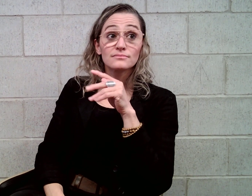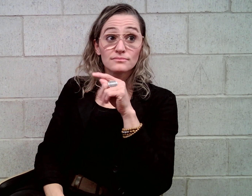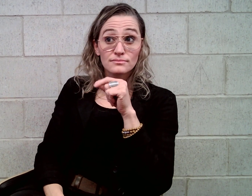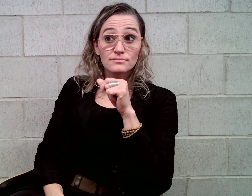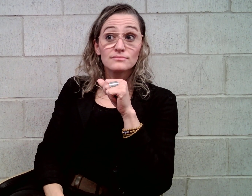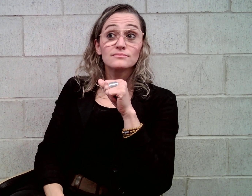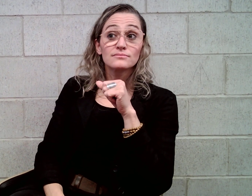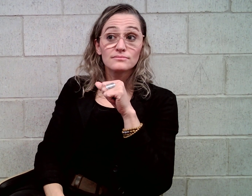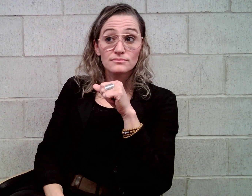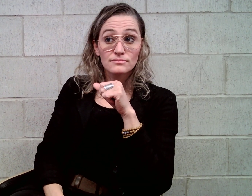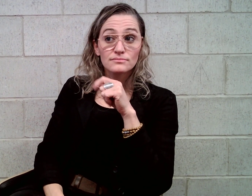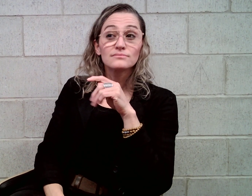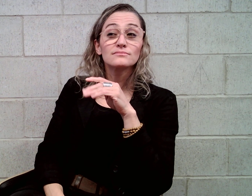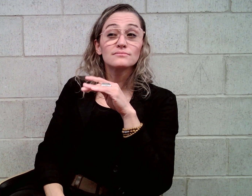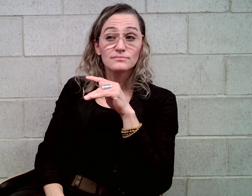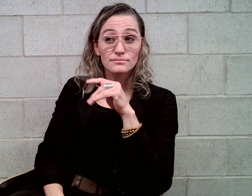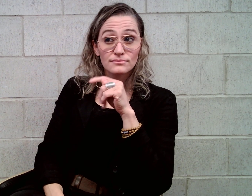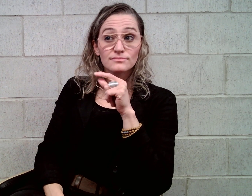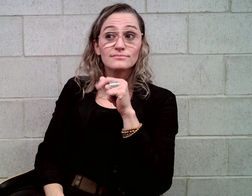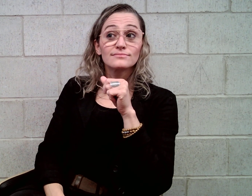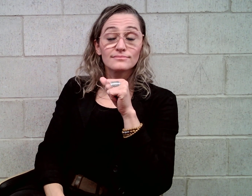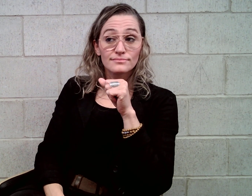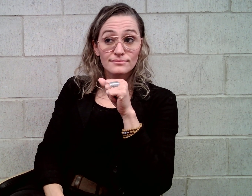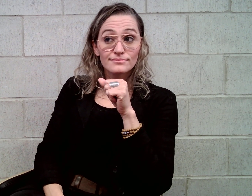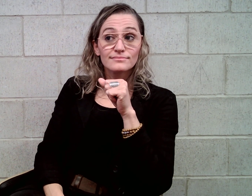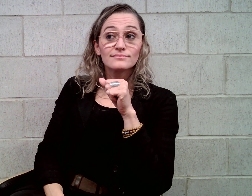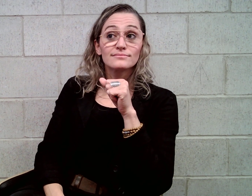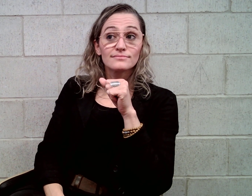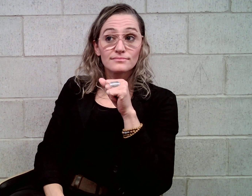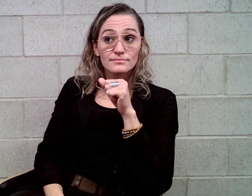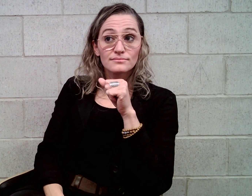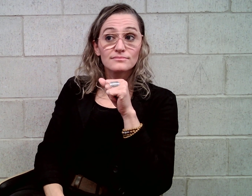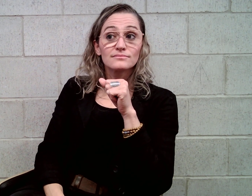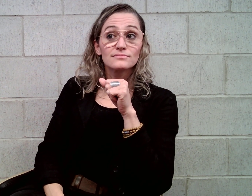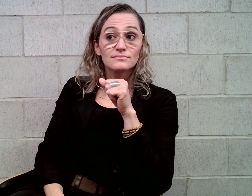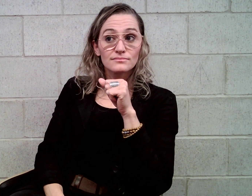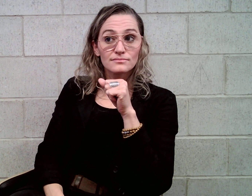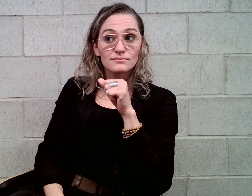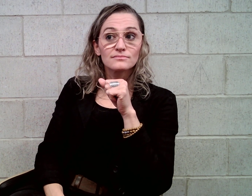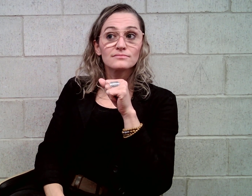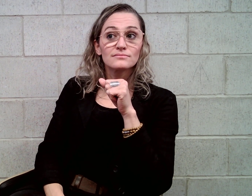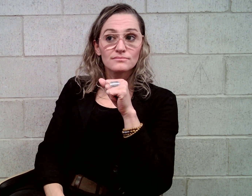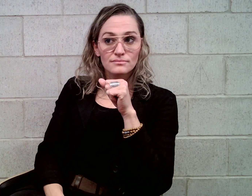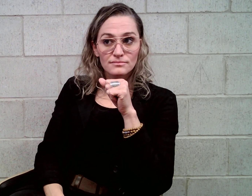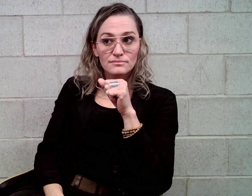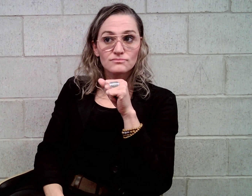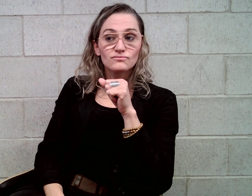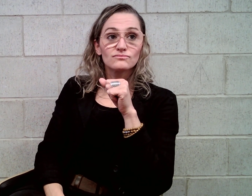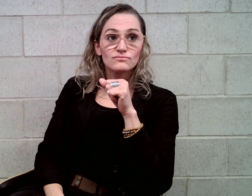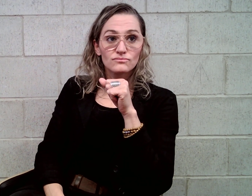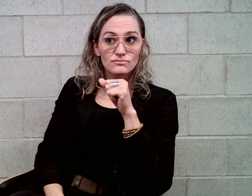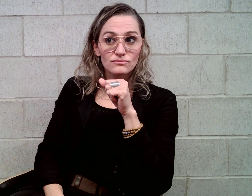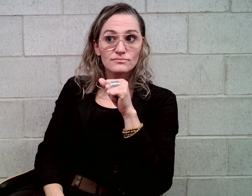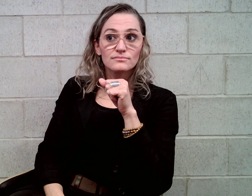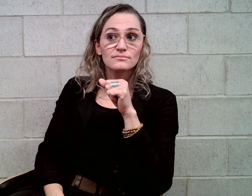traditions. And it's dominant in a way that I'm clearly biased or have knowledge about,